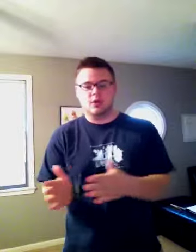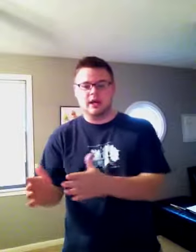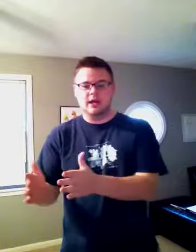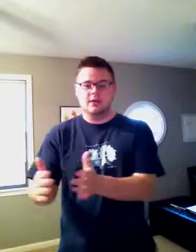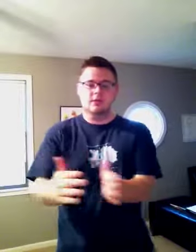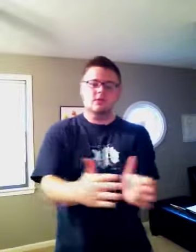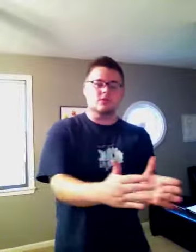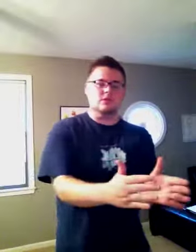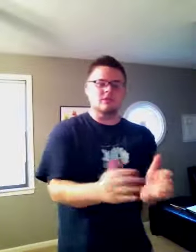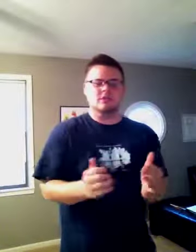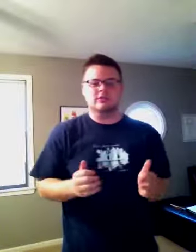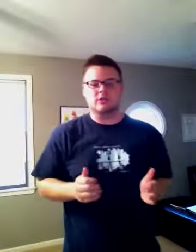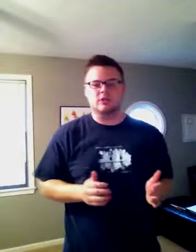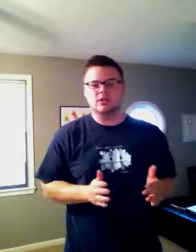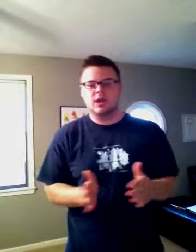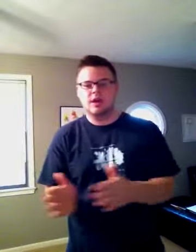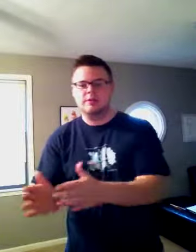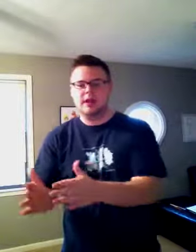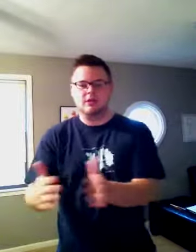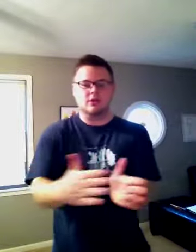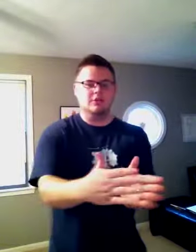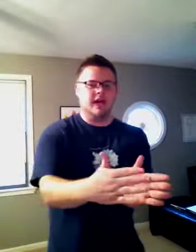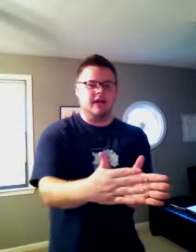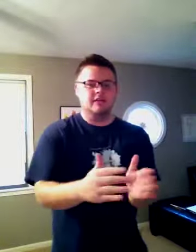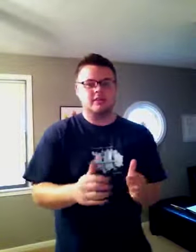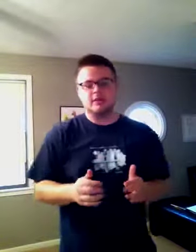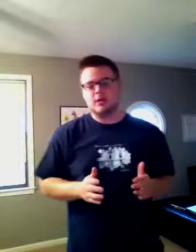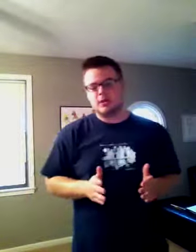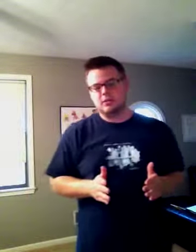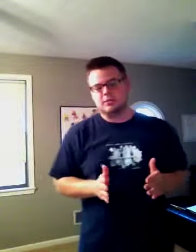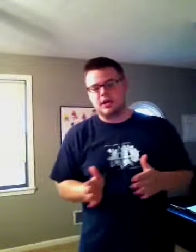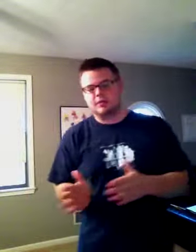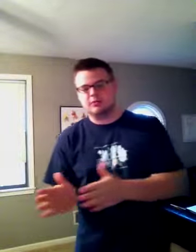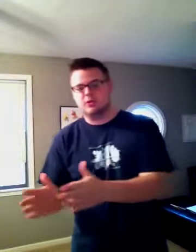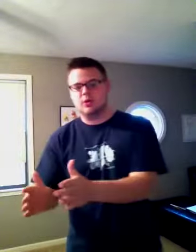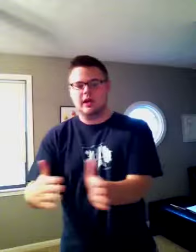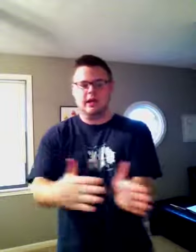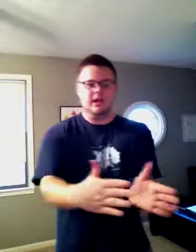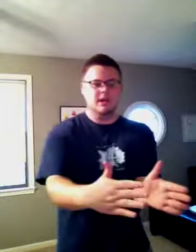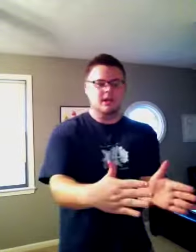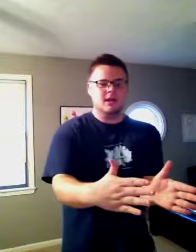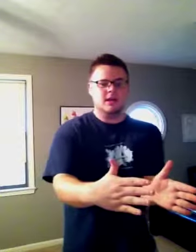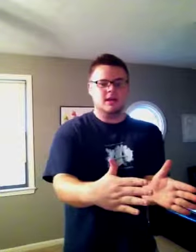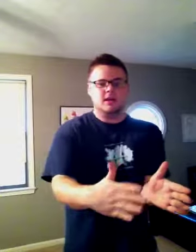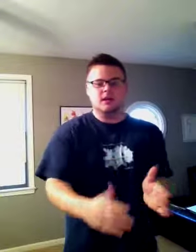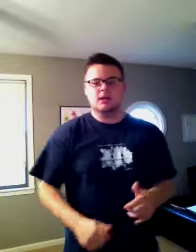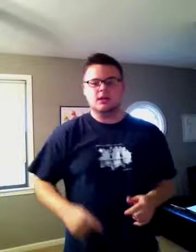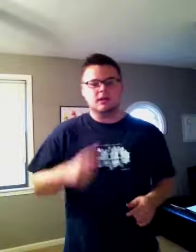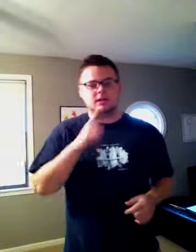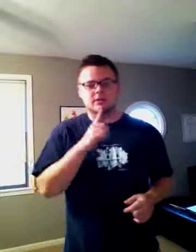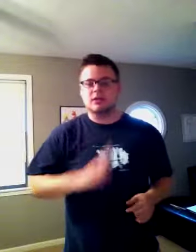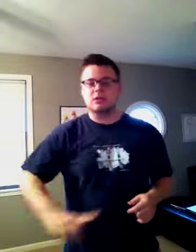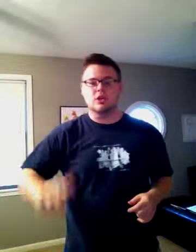way, we'll just do this little, make a little path. Sometimes the way is